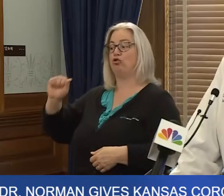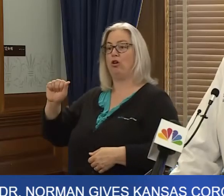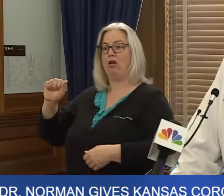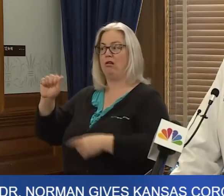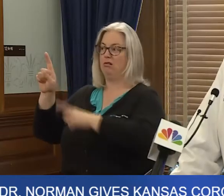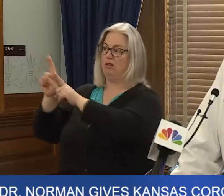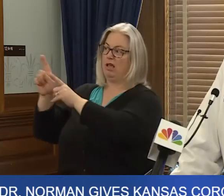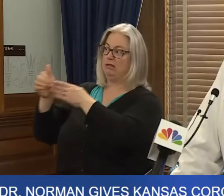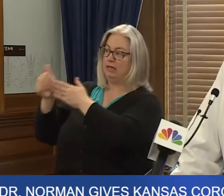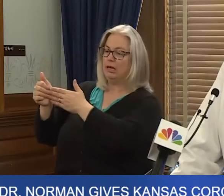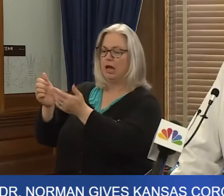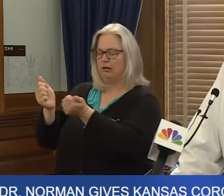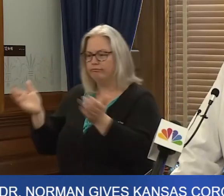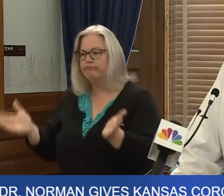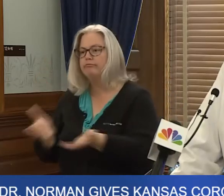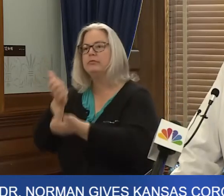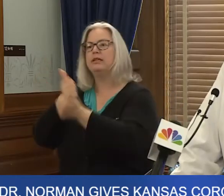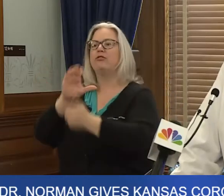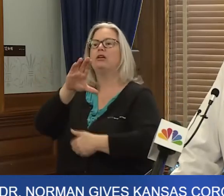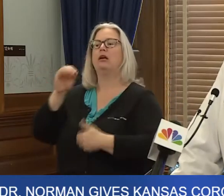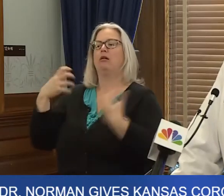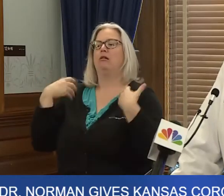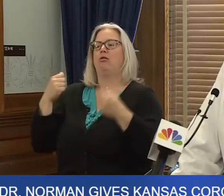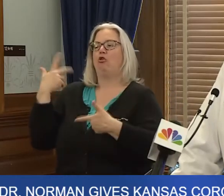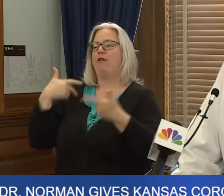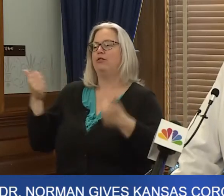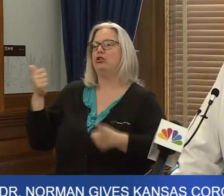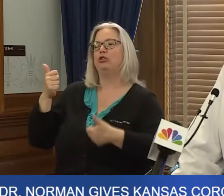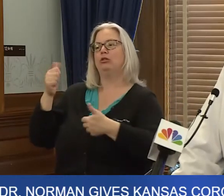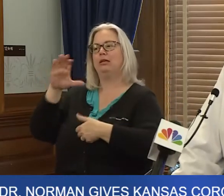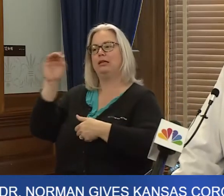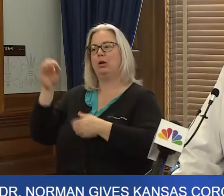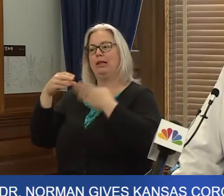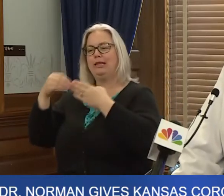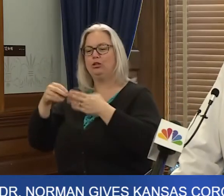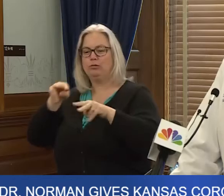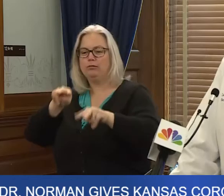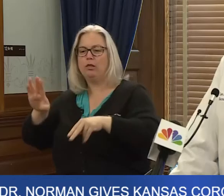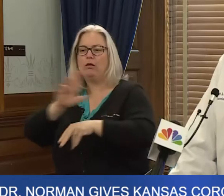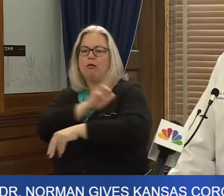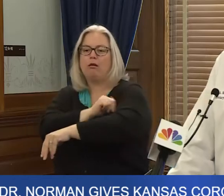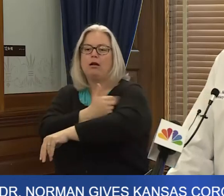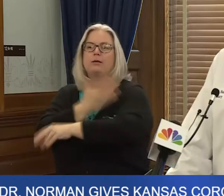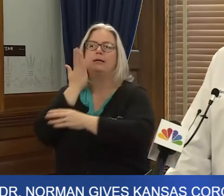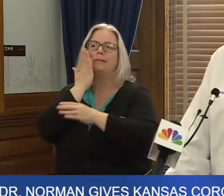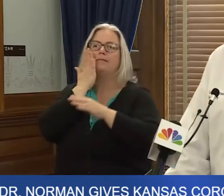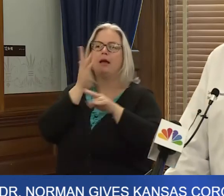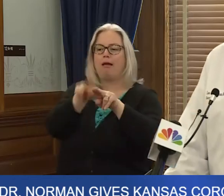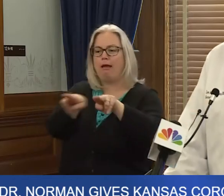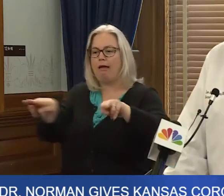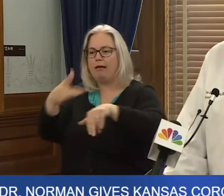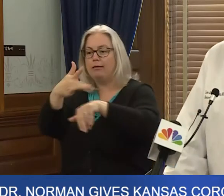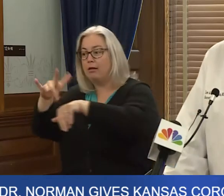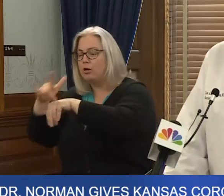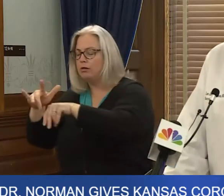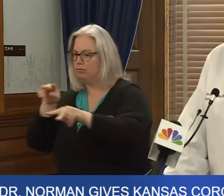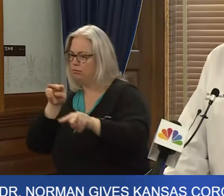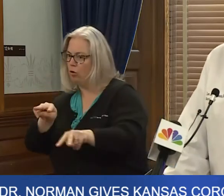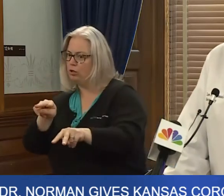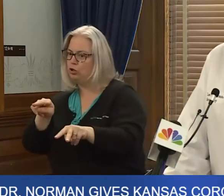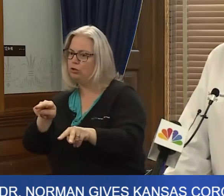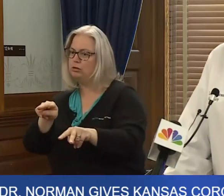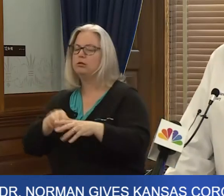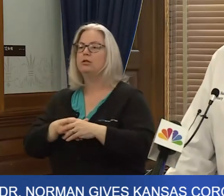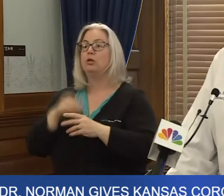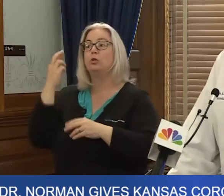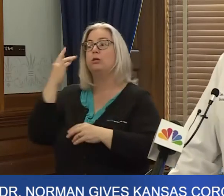guidance, I urge every county health officer and county leaders to monitor their hospital bed capacity diligently. The reason